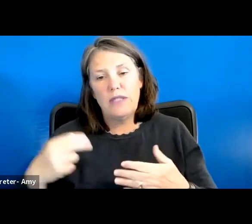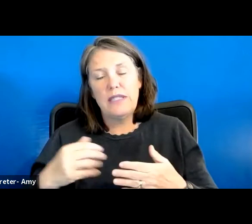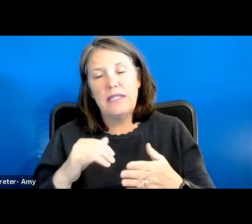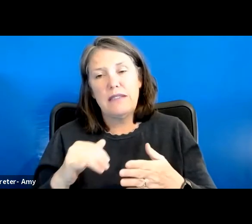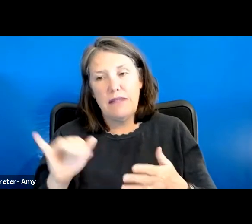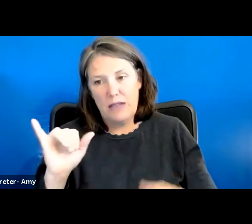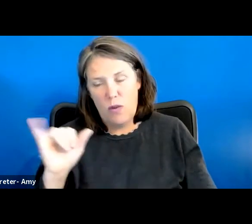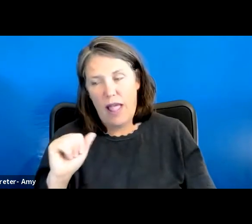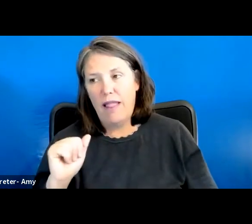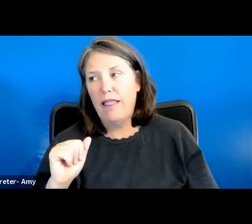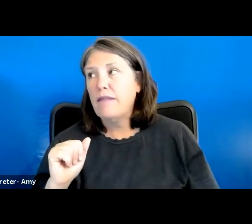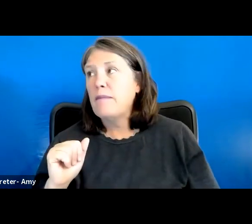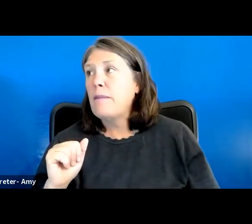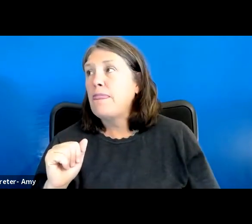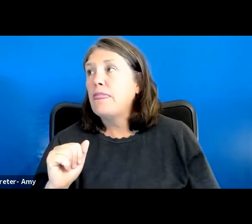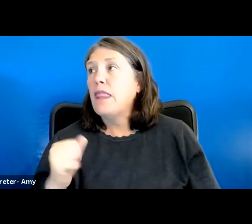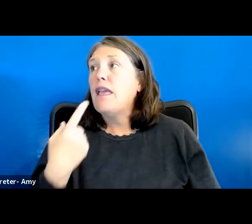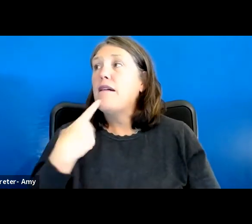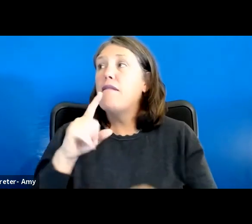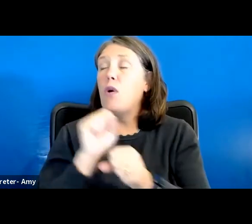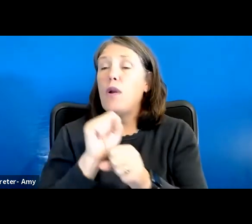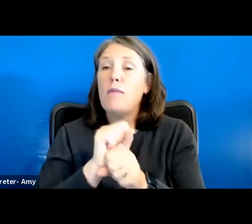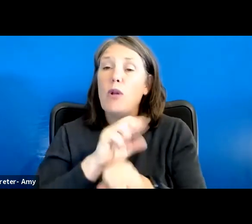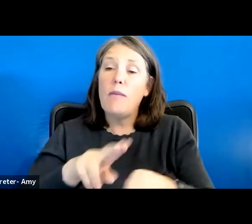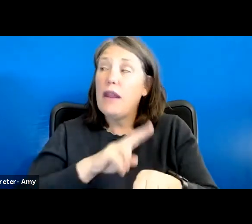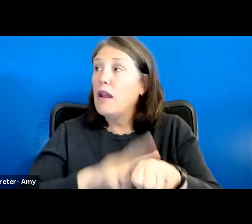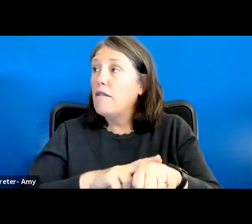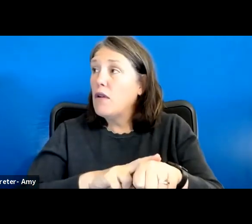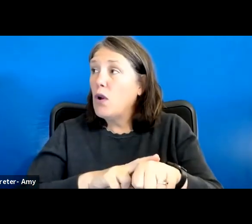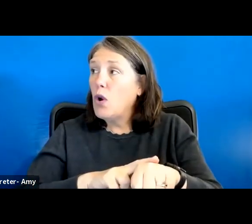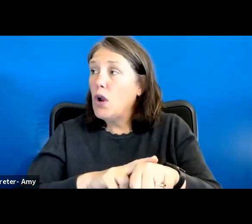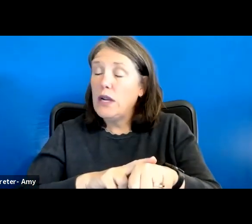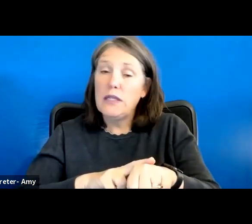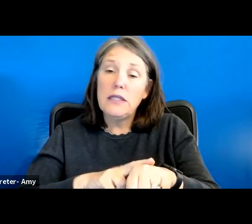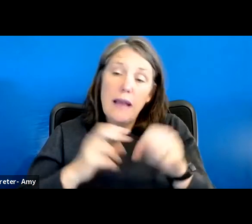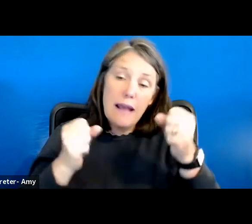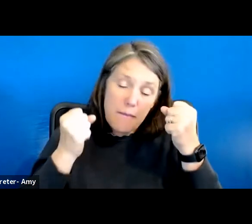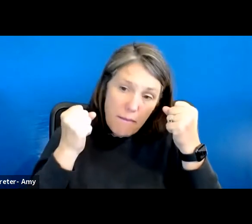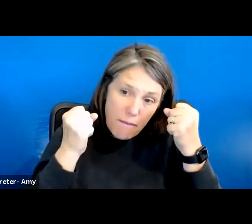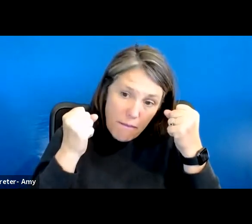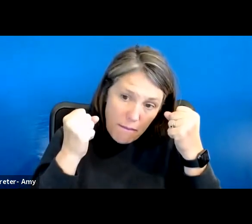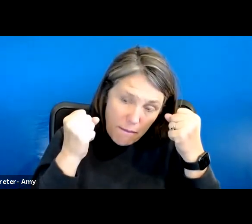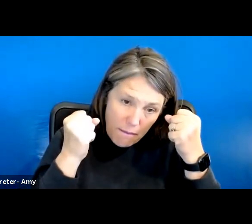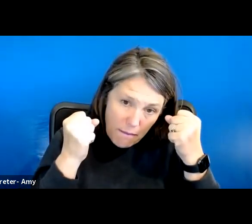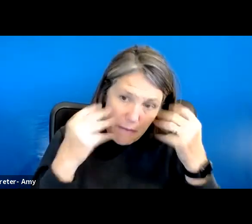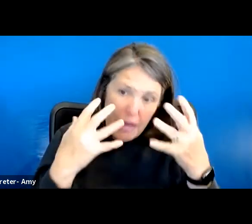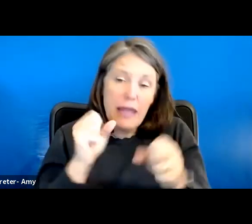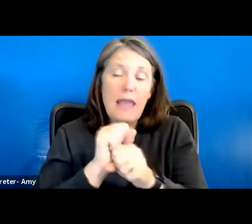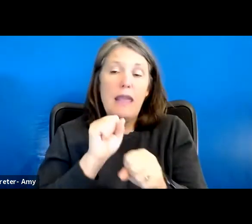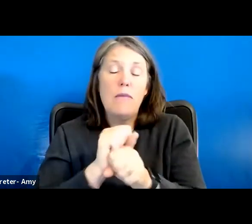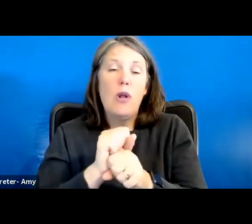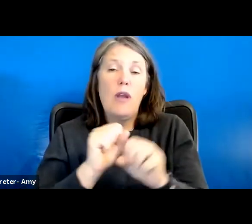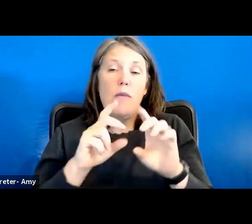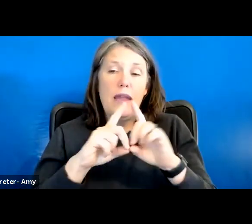well. And then for employment, of course, many employment, Department